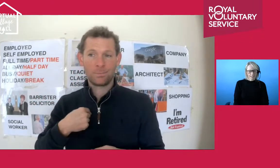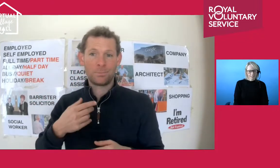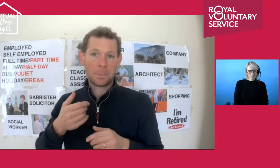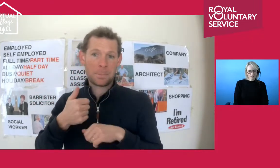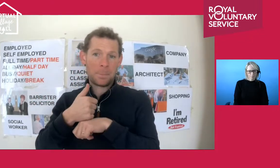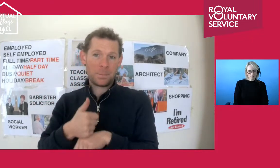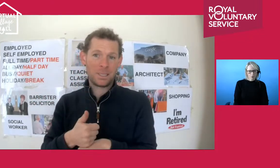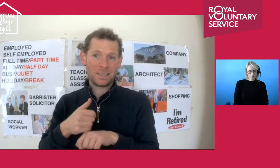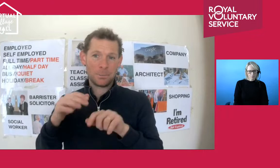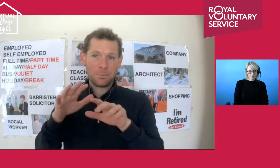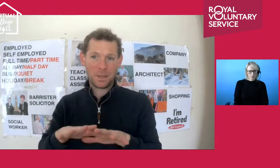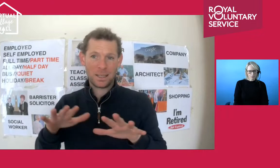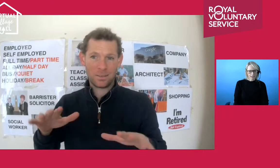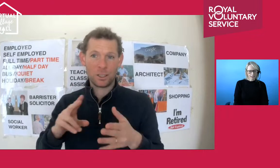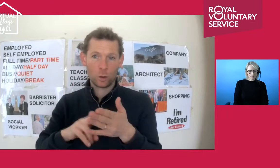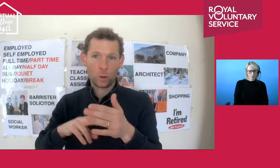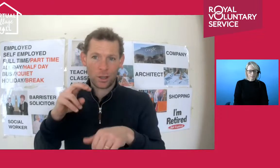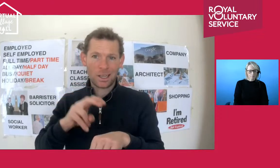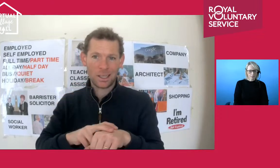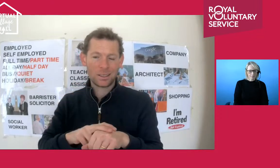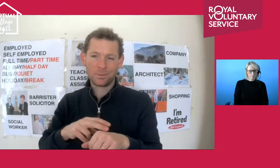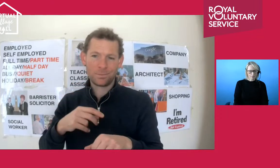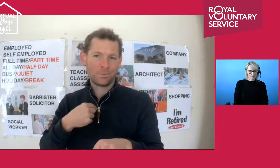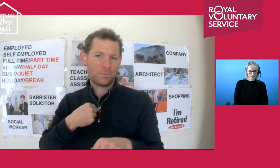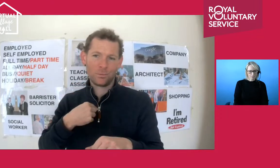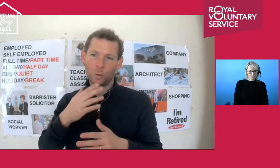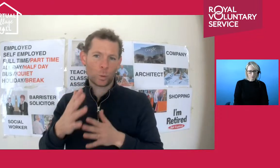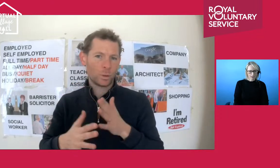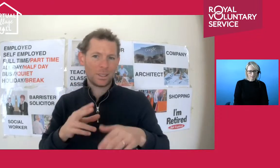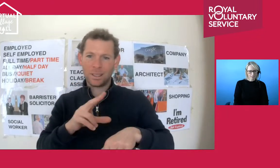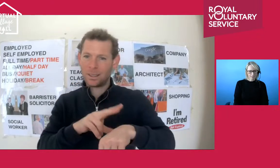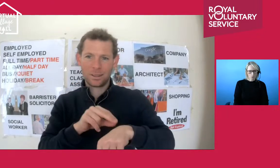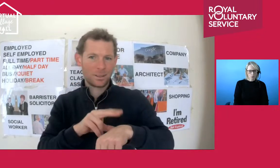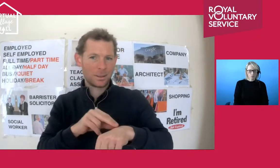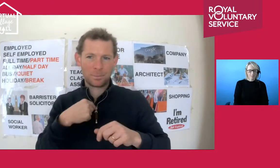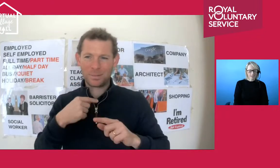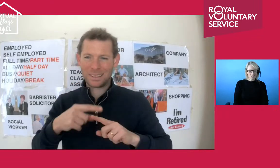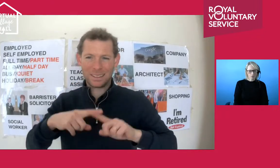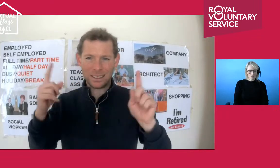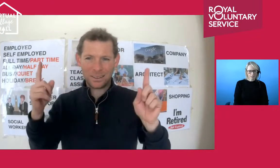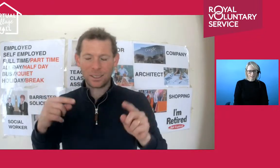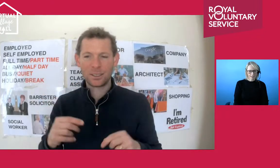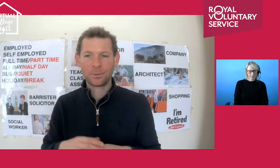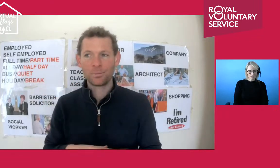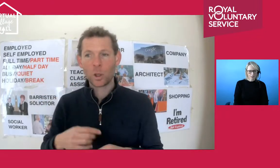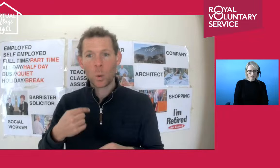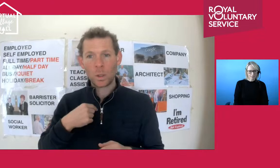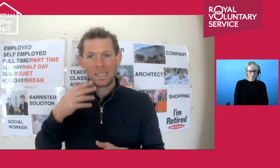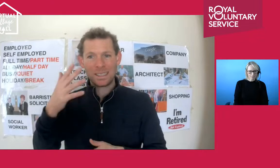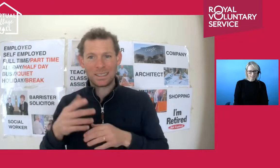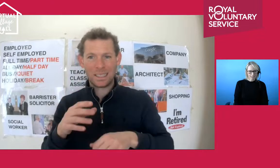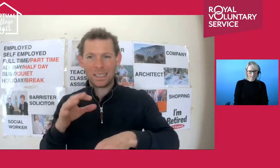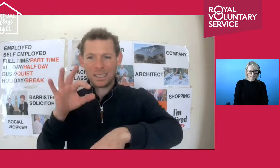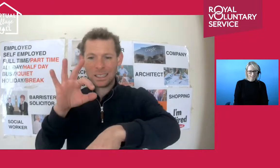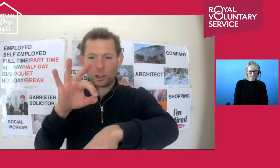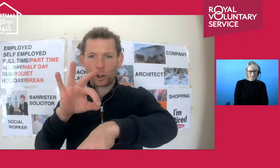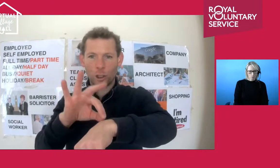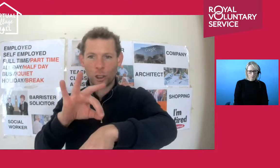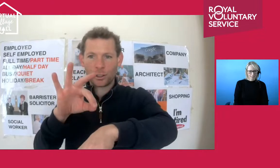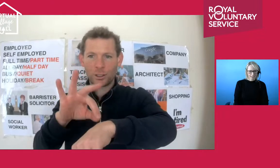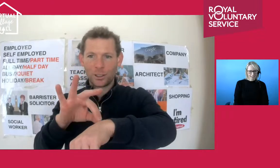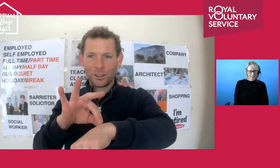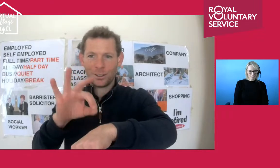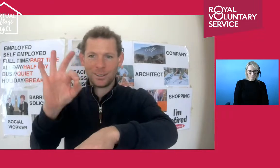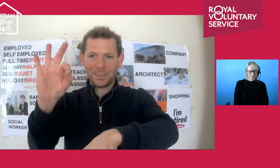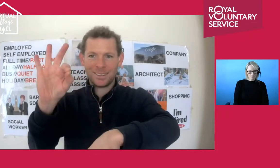regional signs in different parts of the UK, and because I'm based in Belfast, Northern Ireland, we don't sign doctor like that here. We have a different sign.